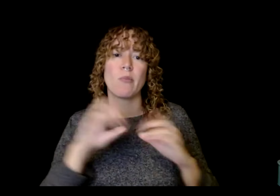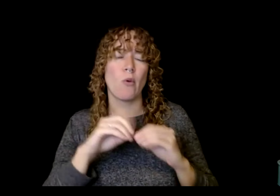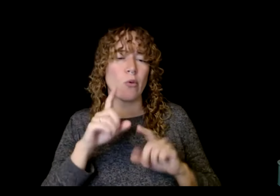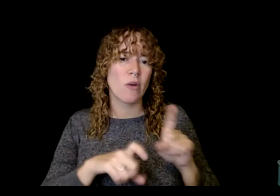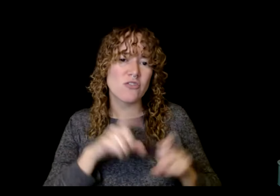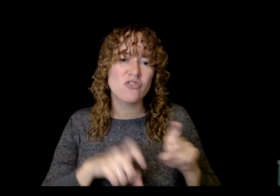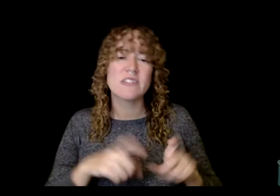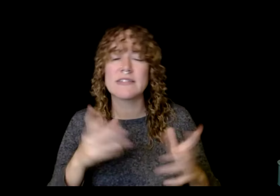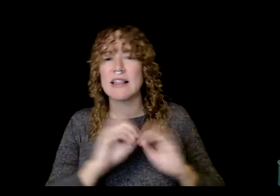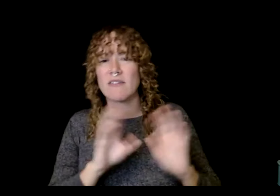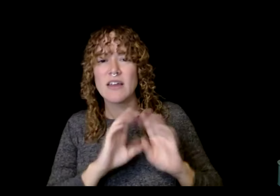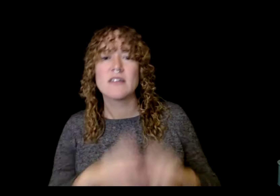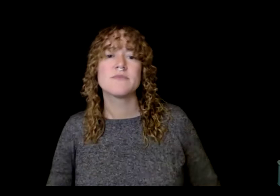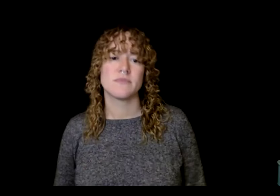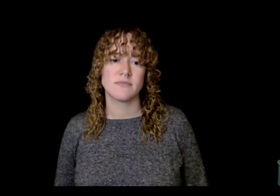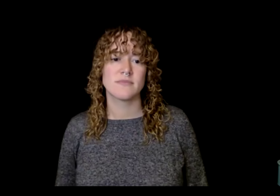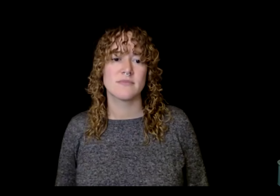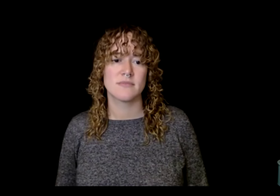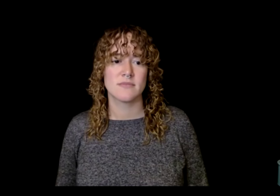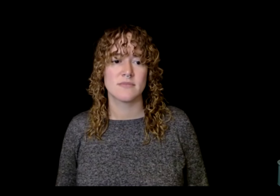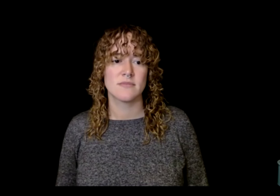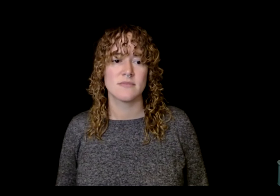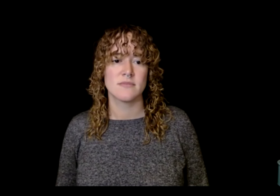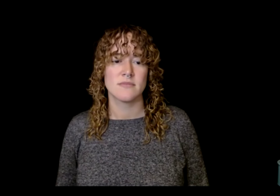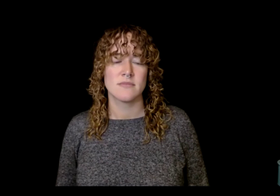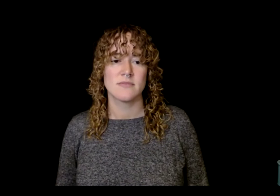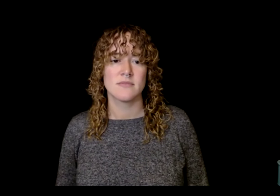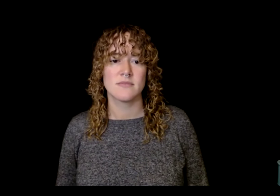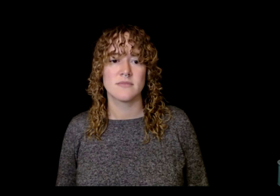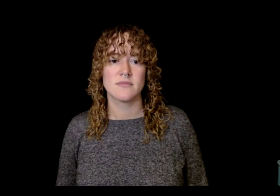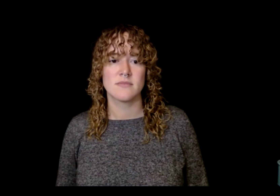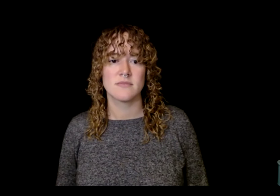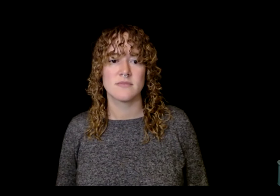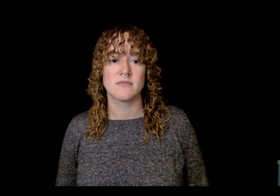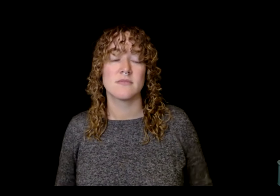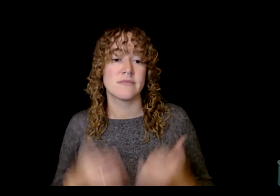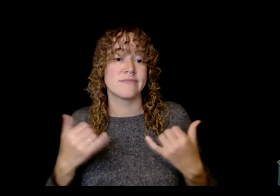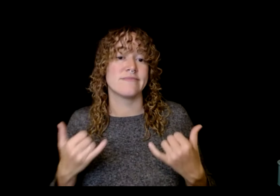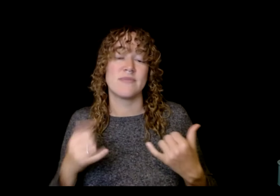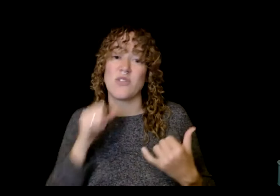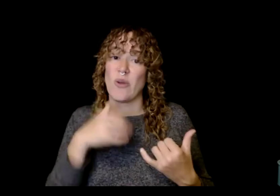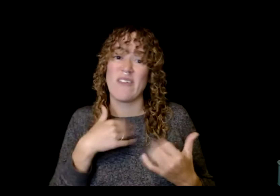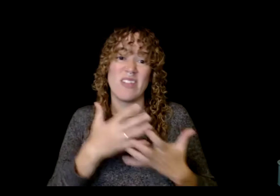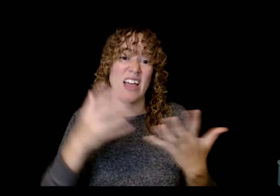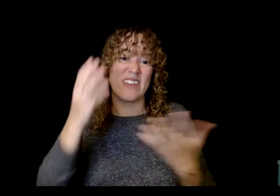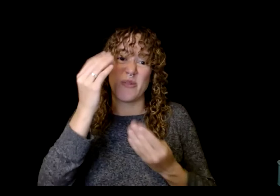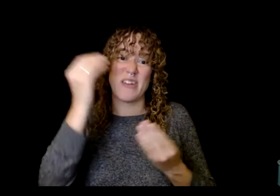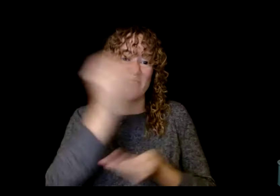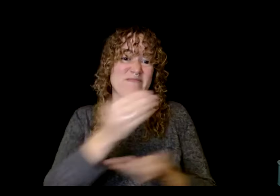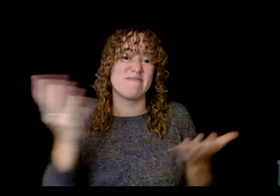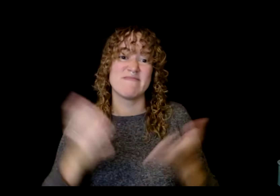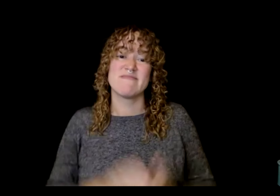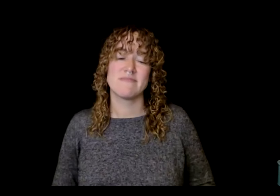questions or clarifications. I will be very transparent that at this point, we just don't have a lot of information to share